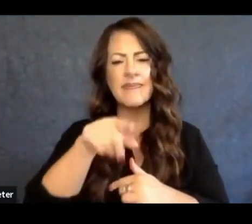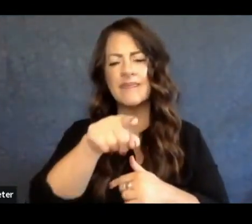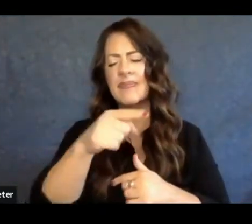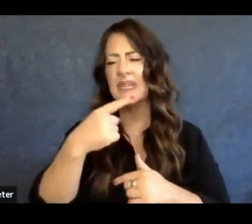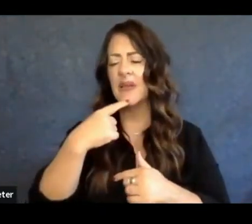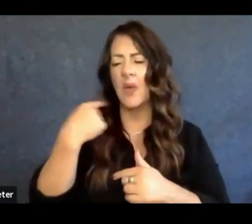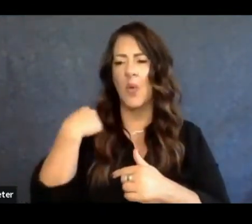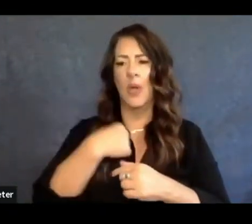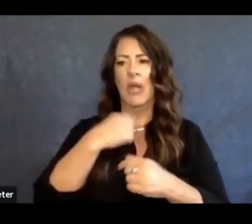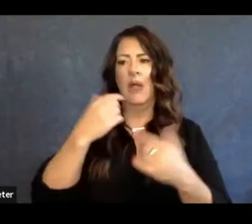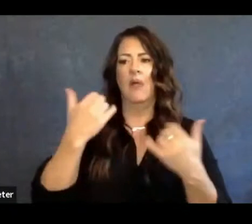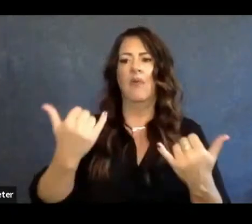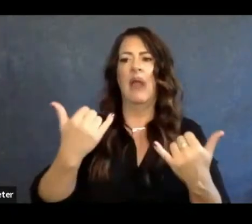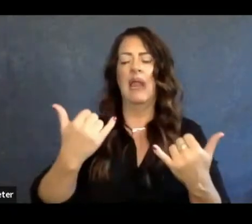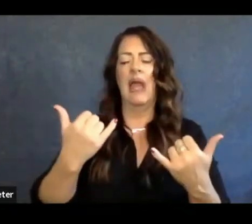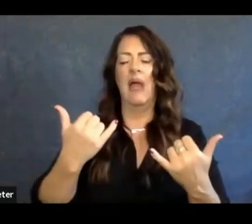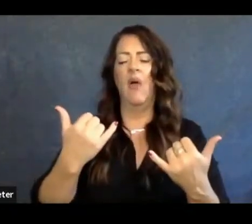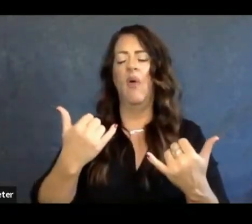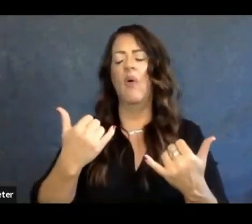dealing with